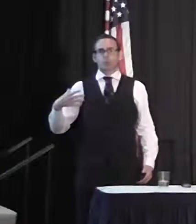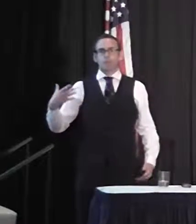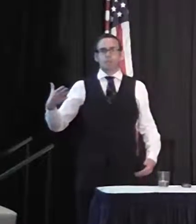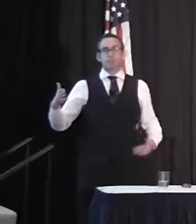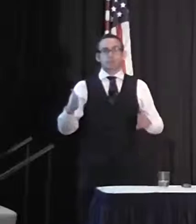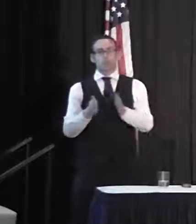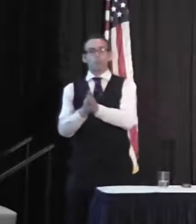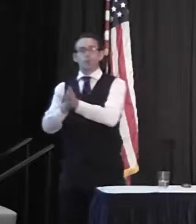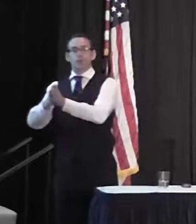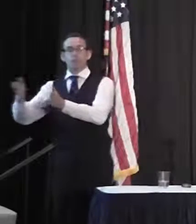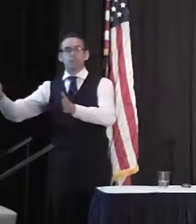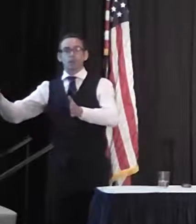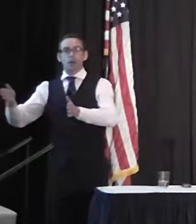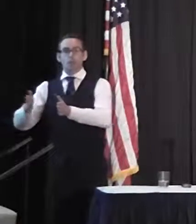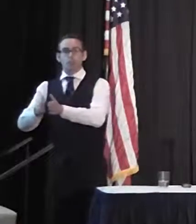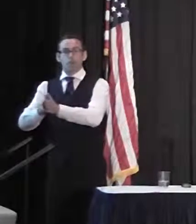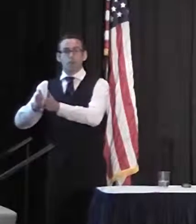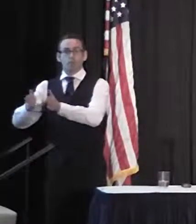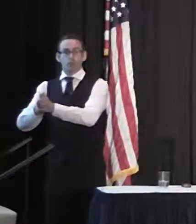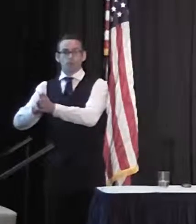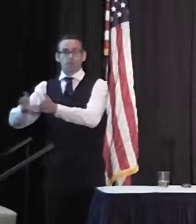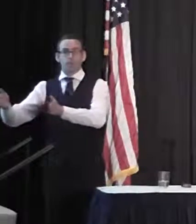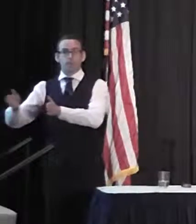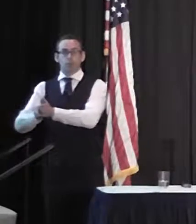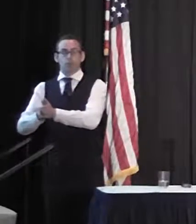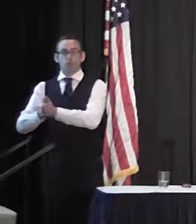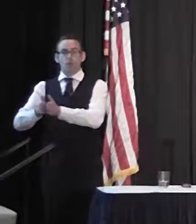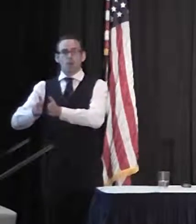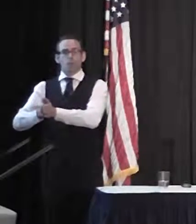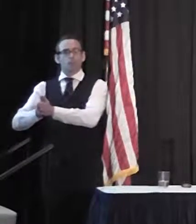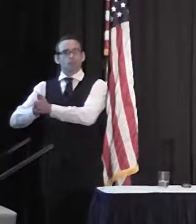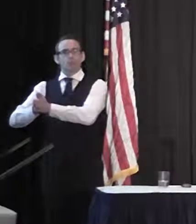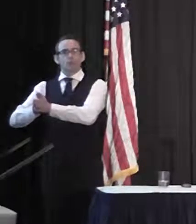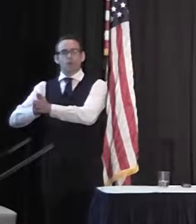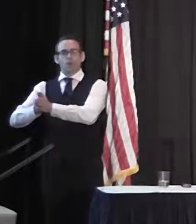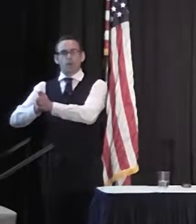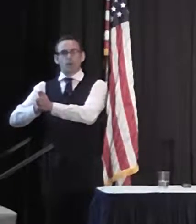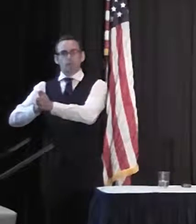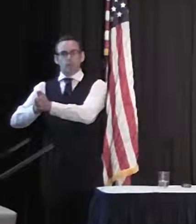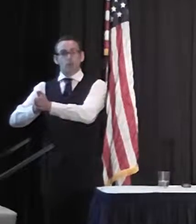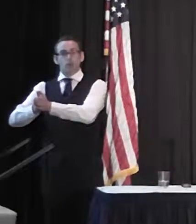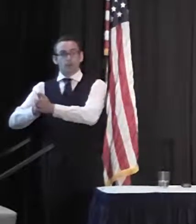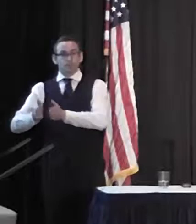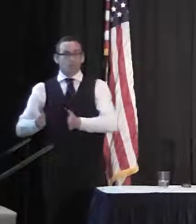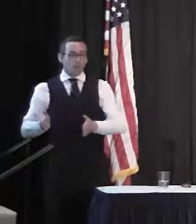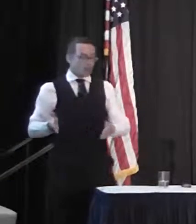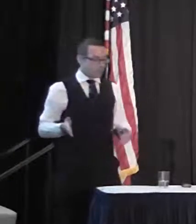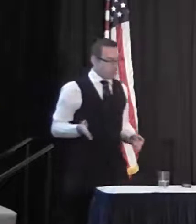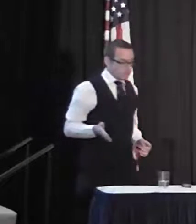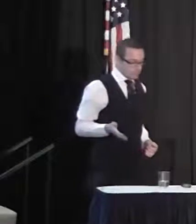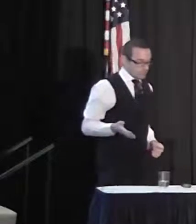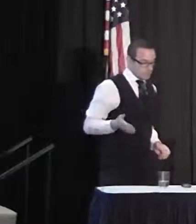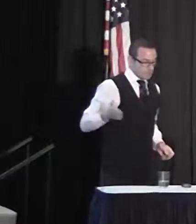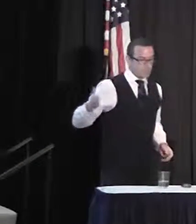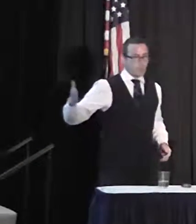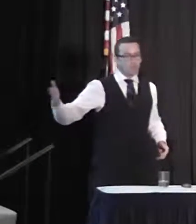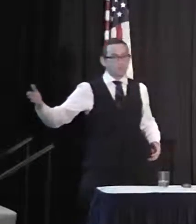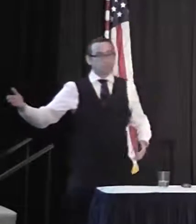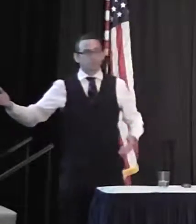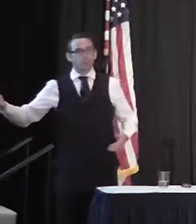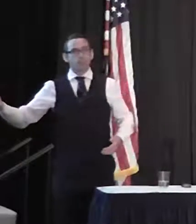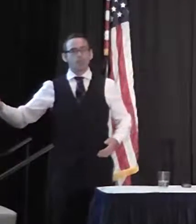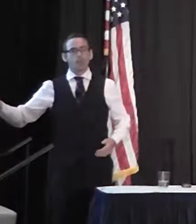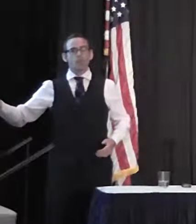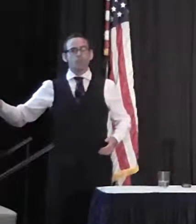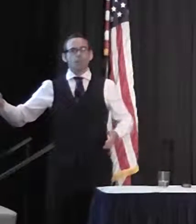I'm trying to make is that at some point it is going to become cost effective for us. And we're not too far away on solar for this to be done.